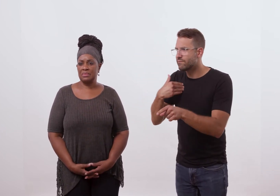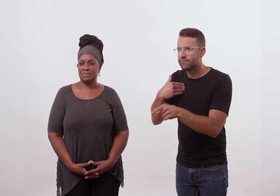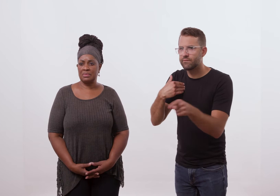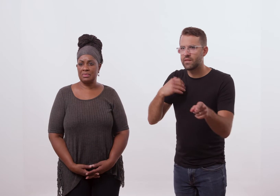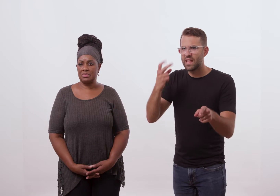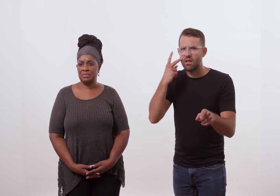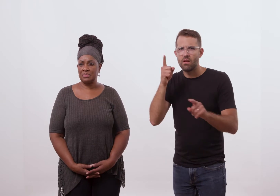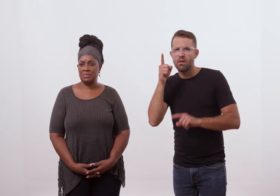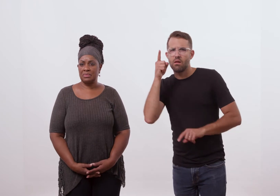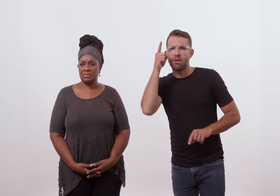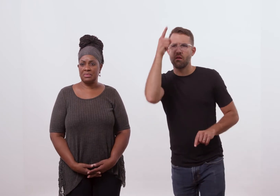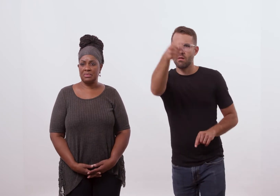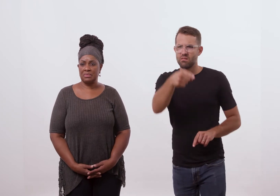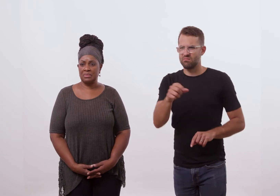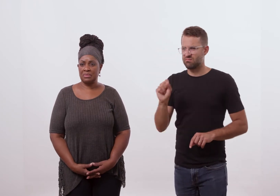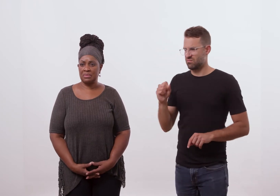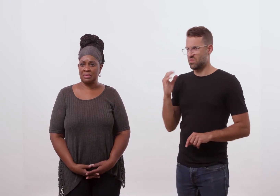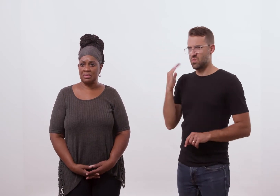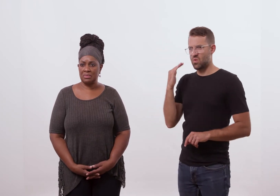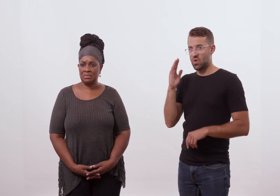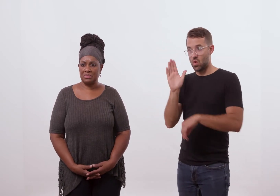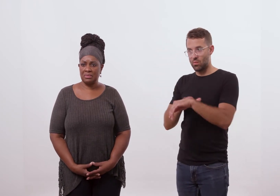Call him. Now. Very well.